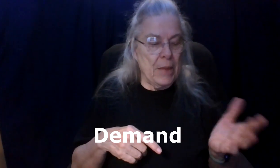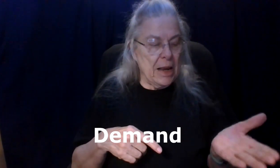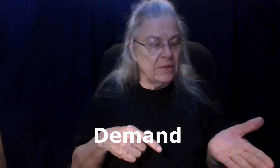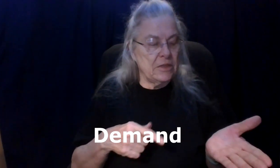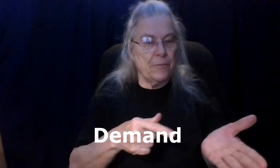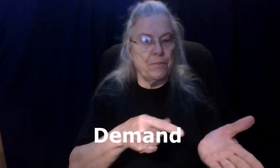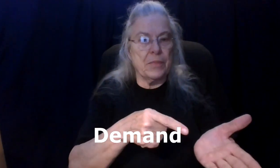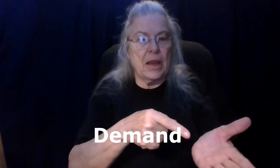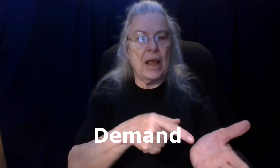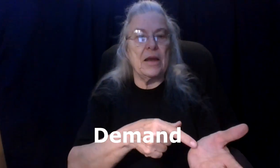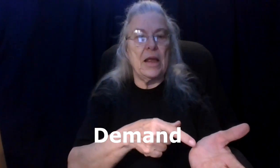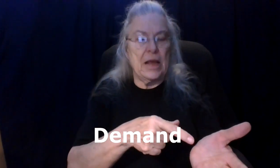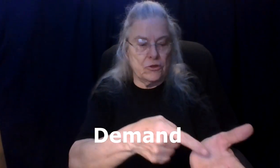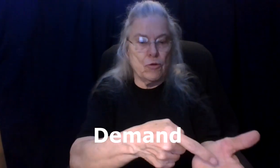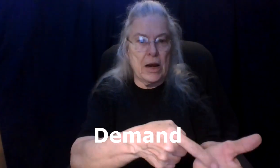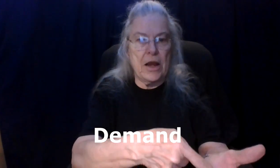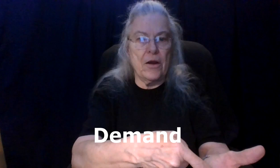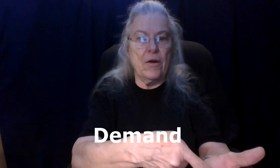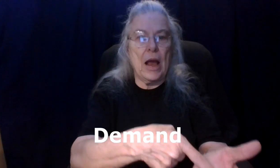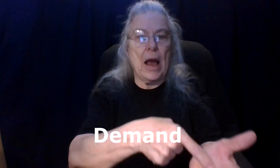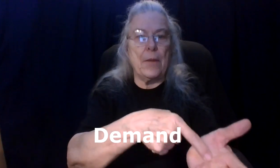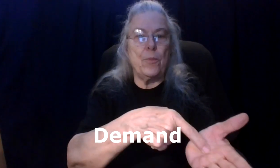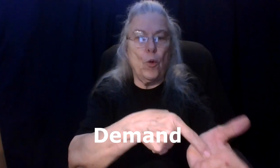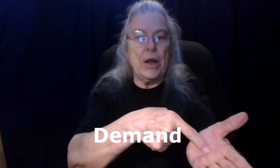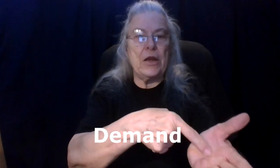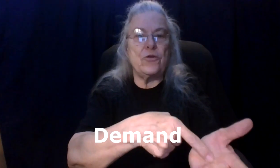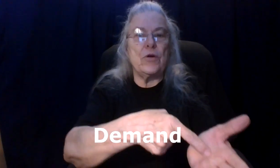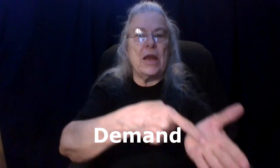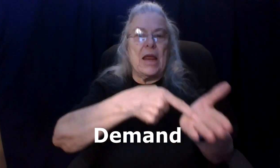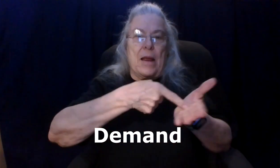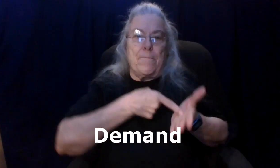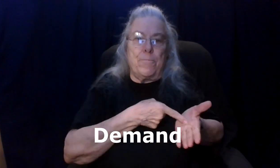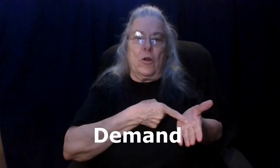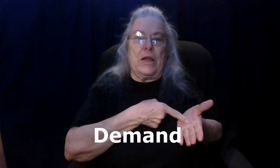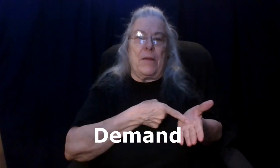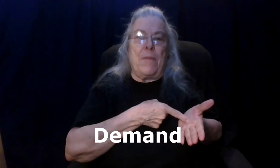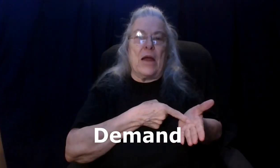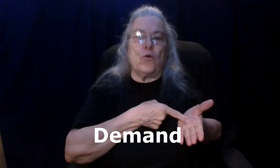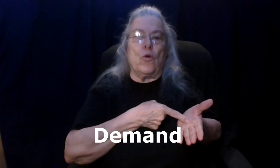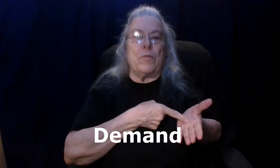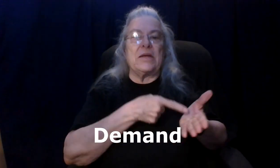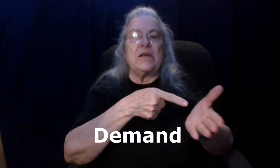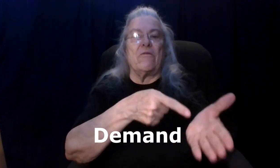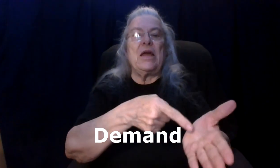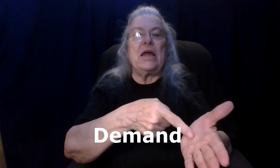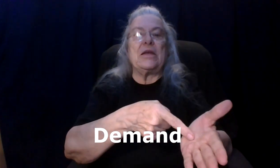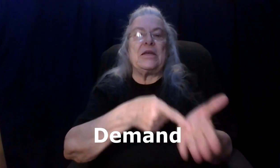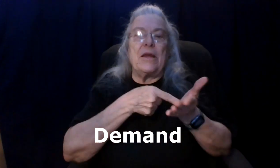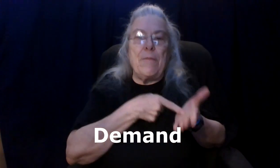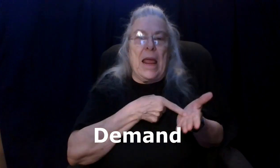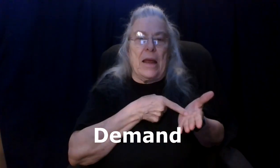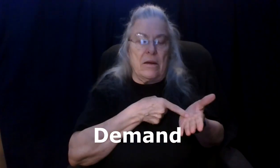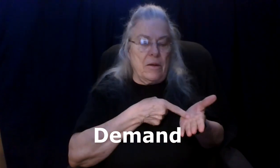Demands, and it's right here. I'm pointing to it and I'm pulling it back toward myself. Demand.